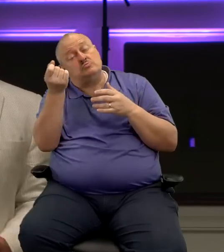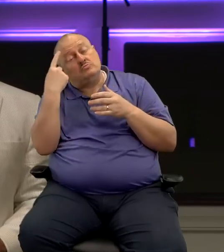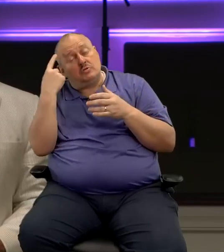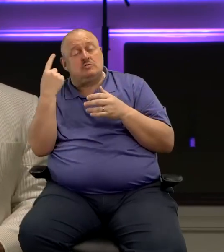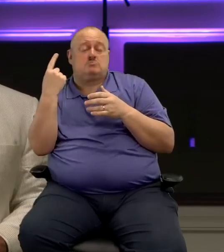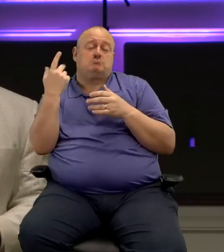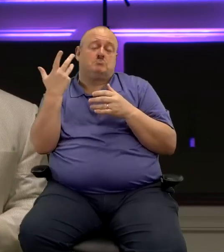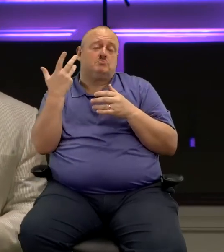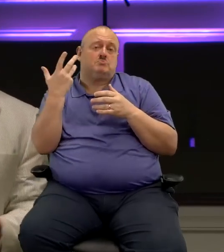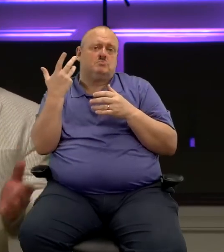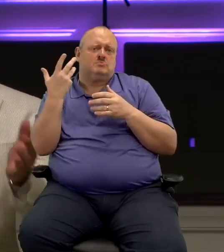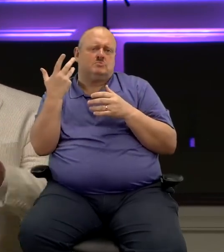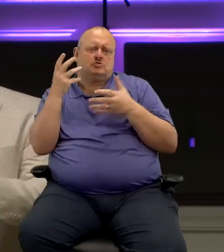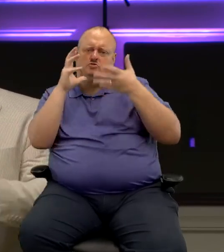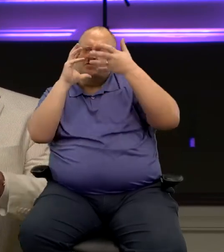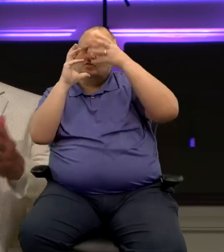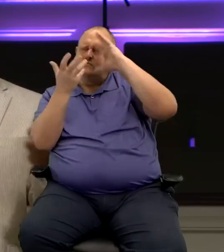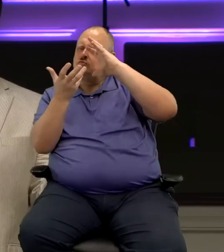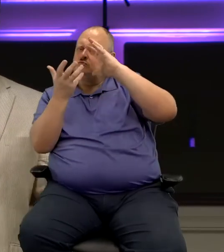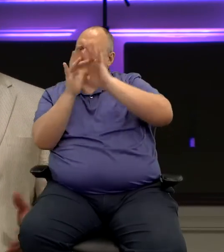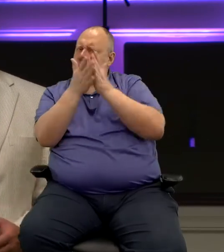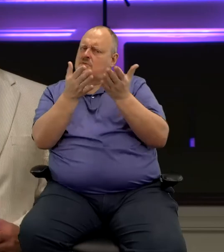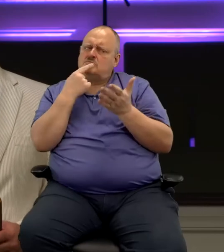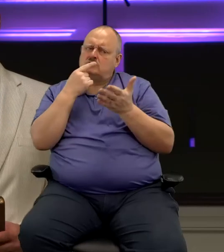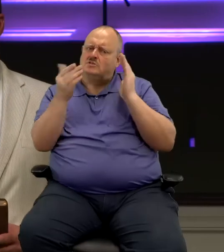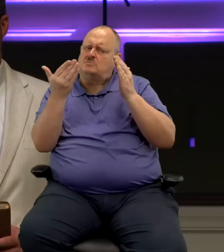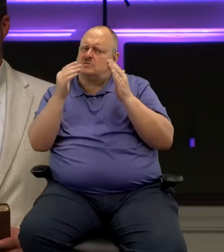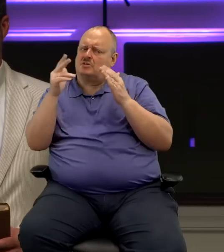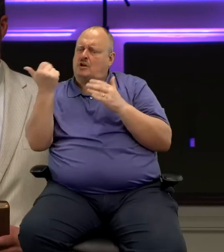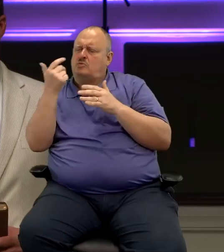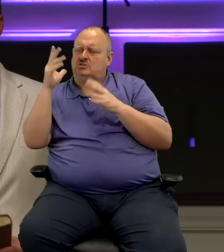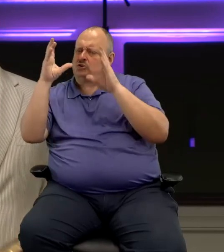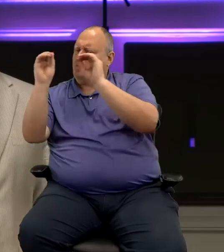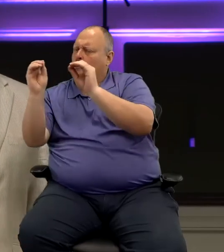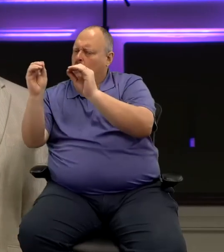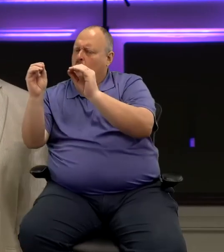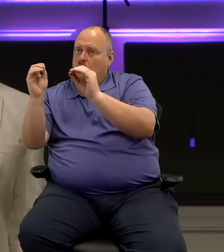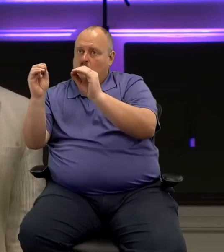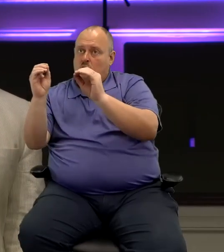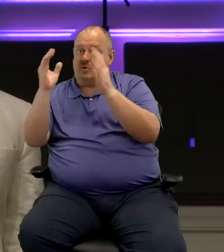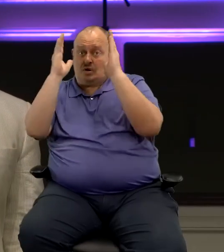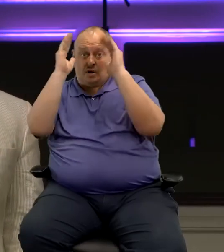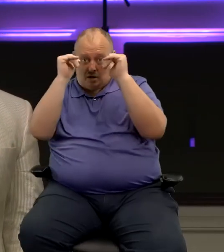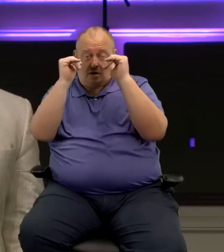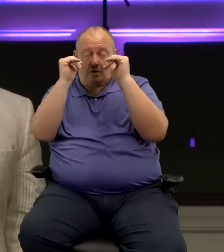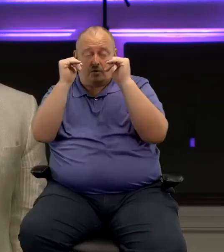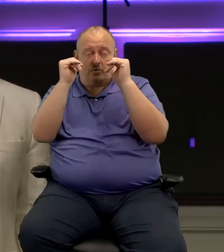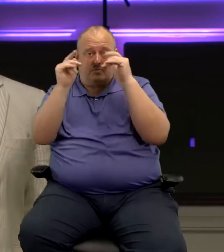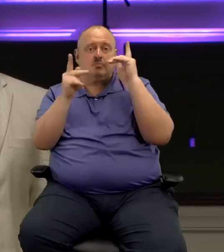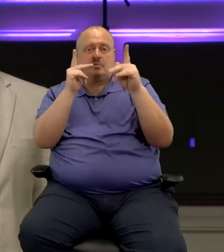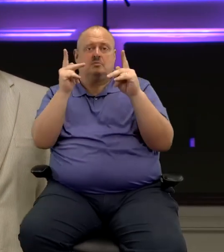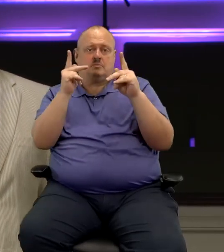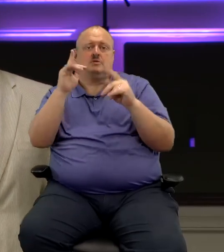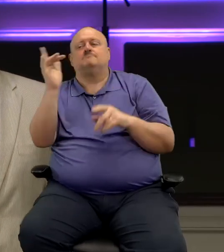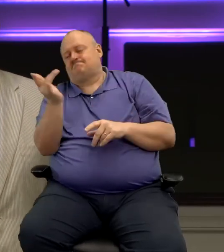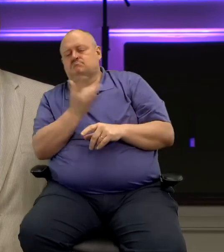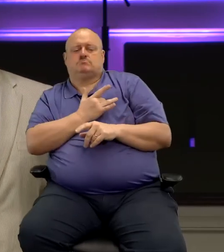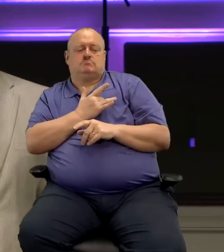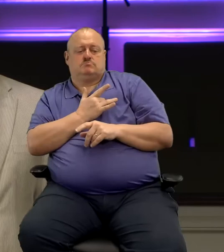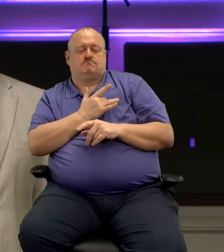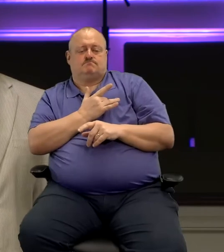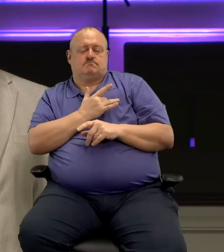some point that you're a little bit confused of what the Bible said versus what you've always been taught. I hope you're one of those who's convicted. I